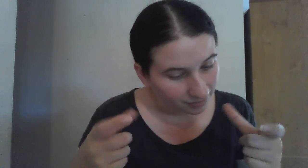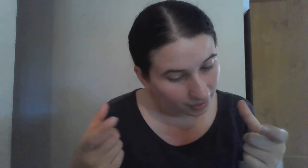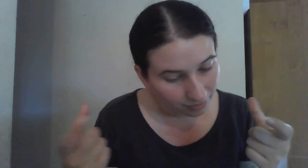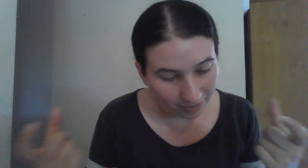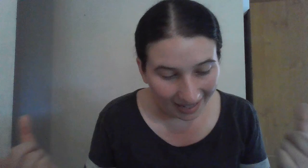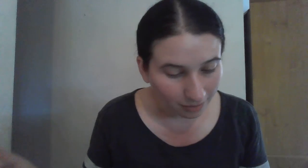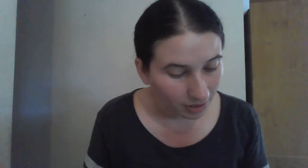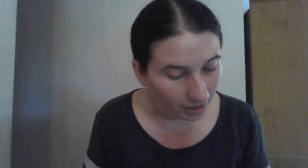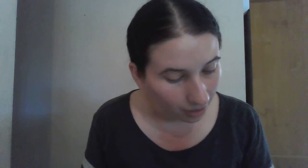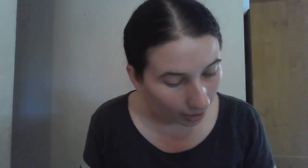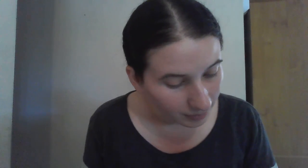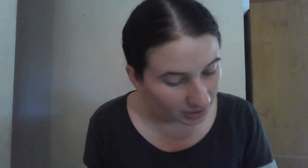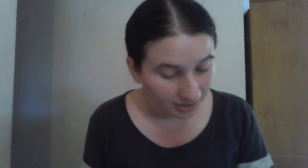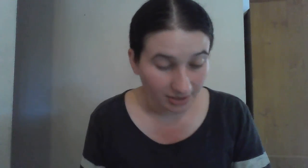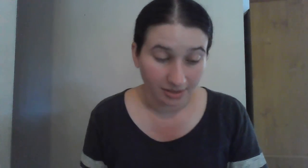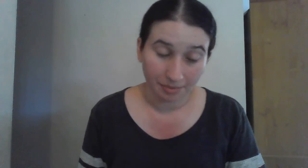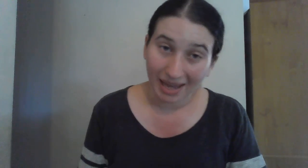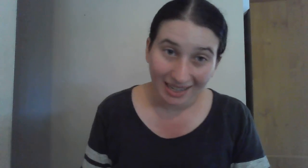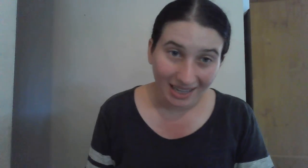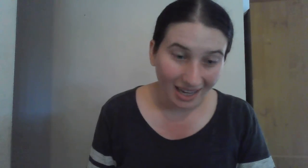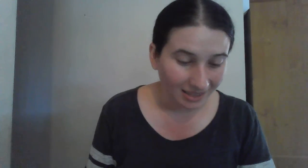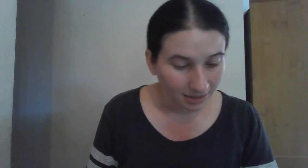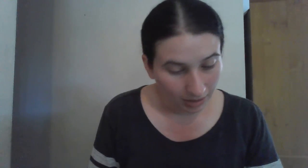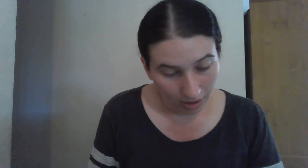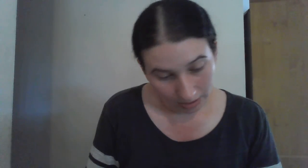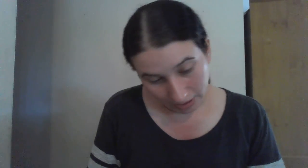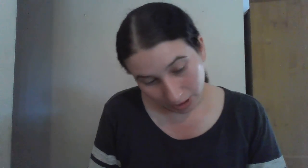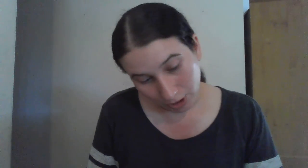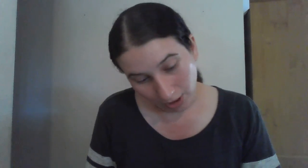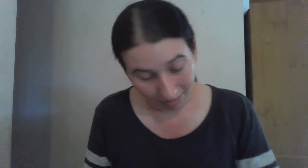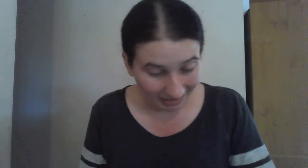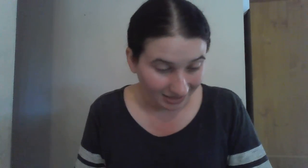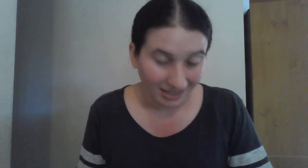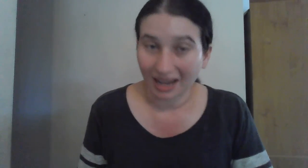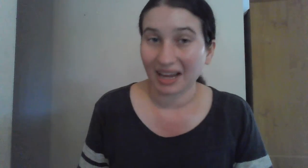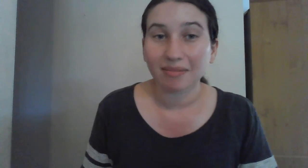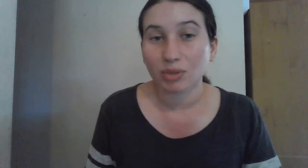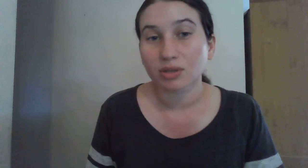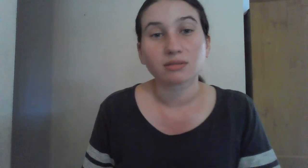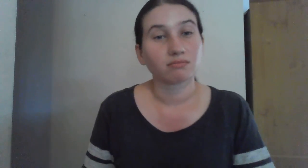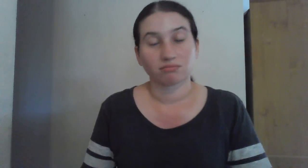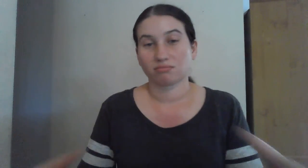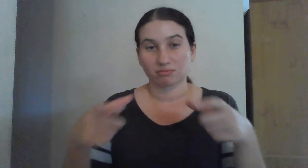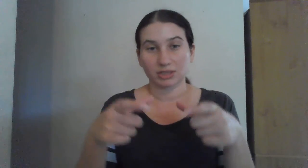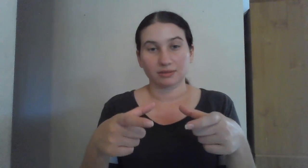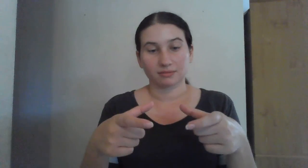For a flat, round object such as a pancake, a dish, a plate, a hamburger. Right?